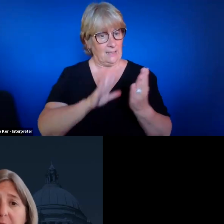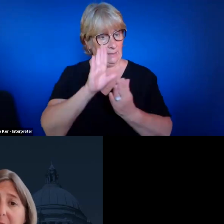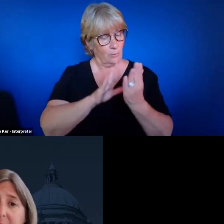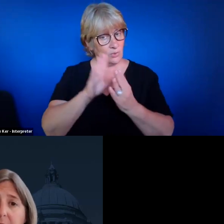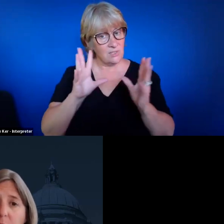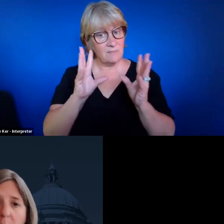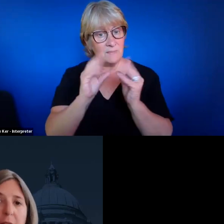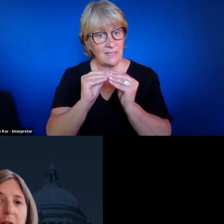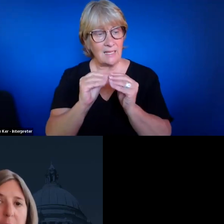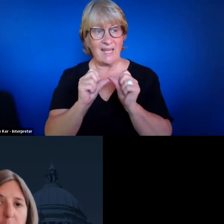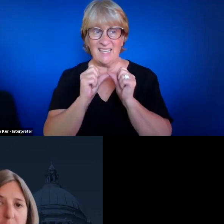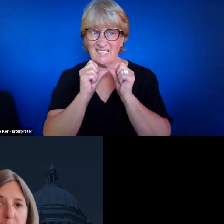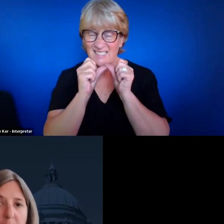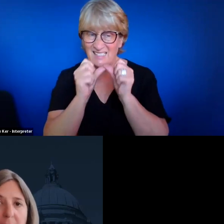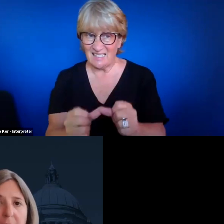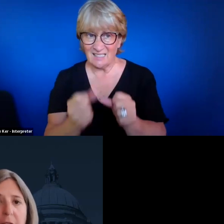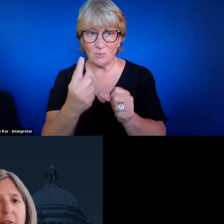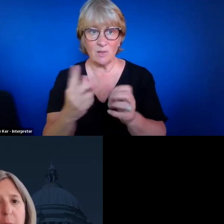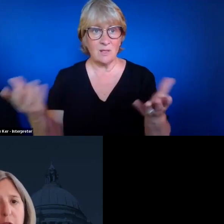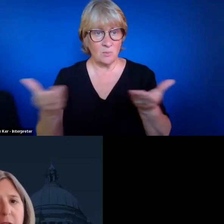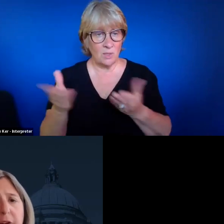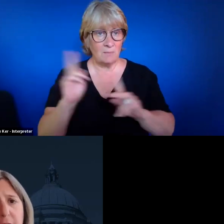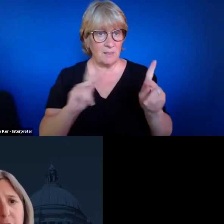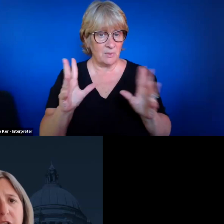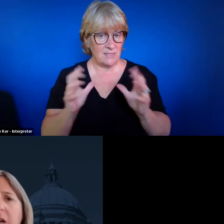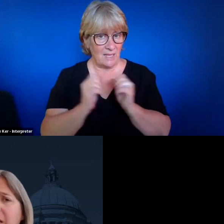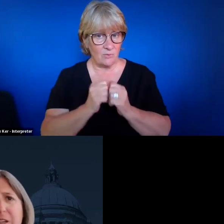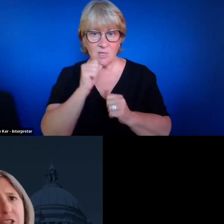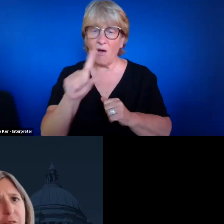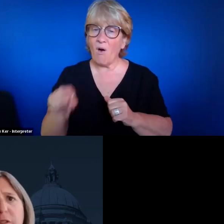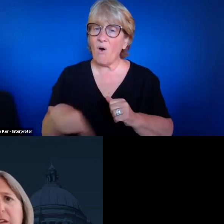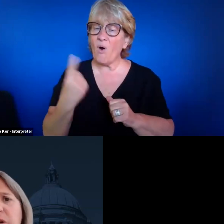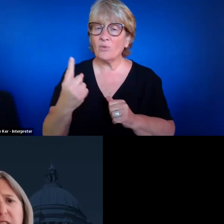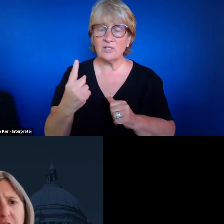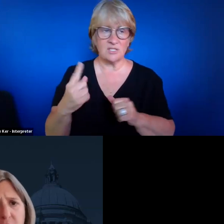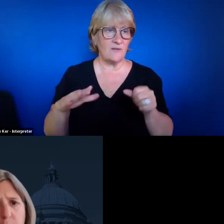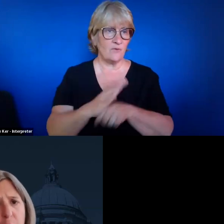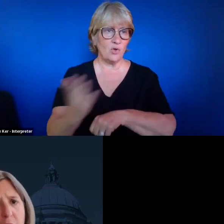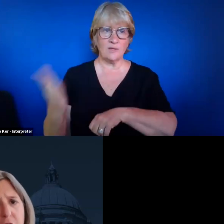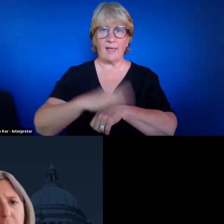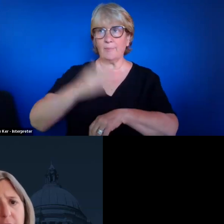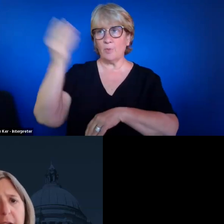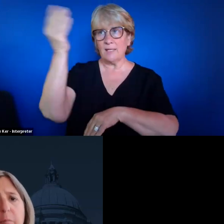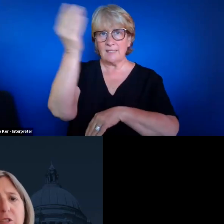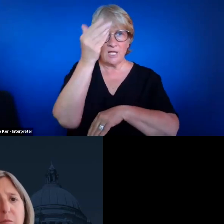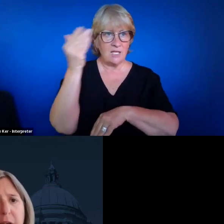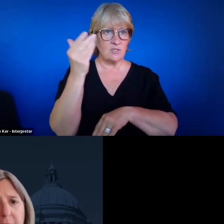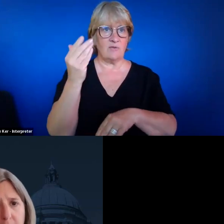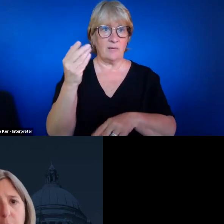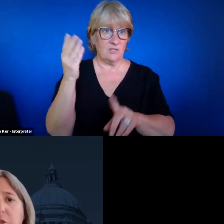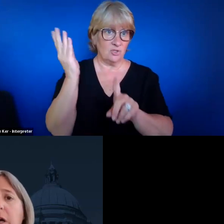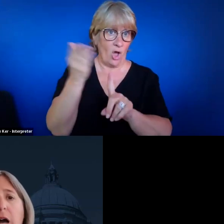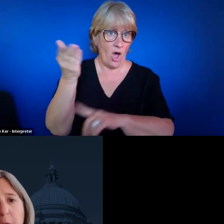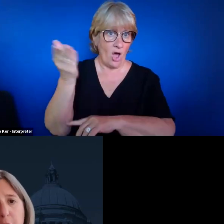perhaps an extended one that would bring people together, have an opportunity, not only for not just a full day of presentations where everyone is talked at, but sort of